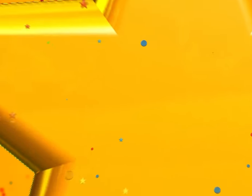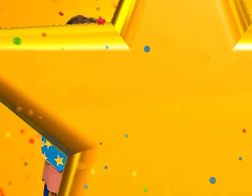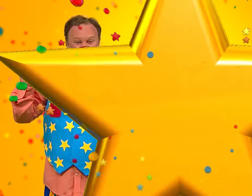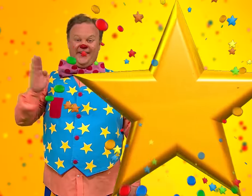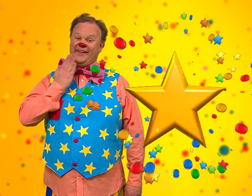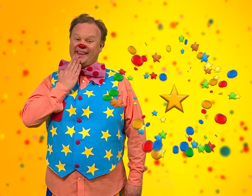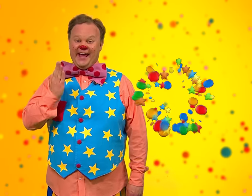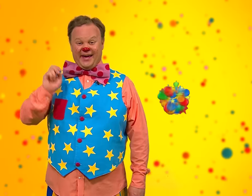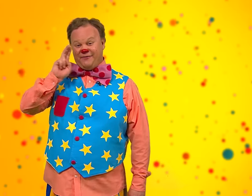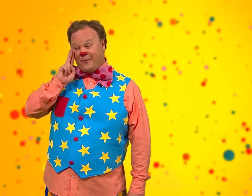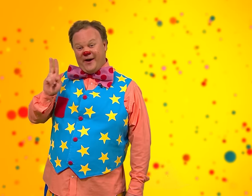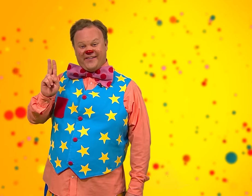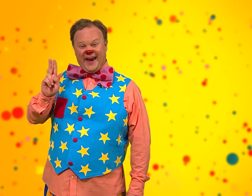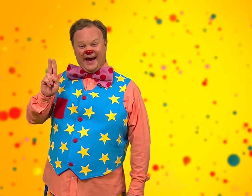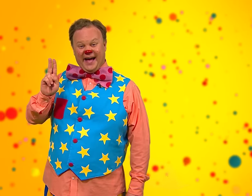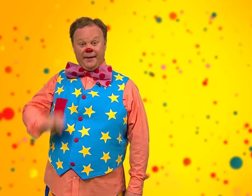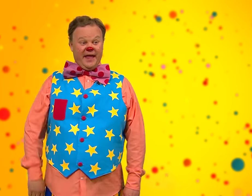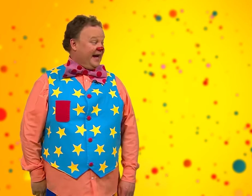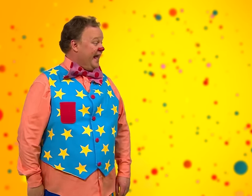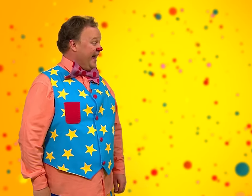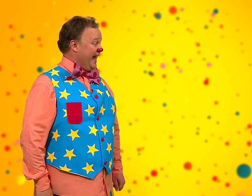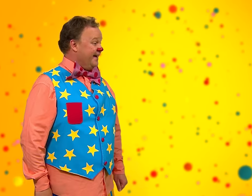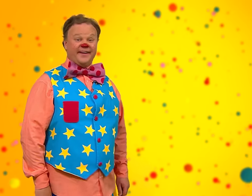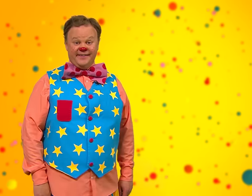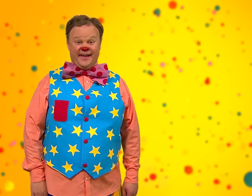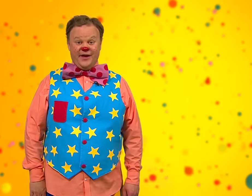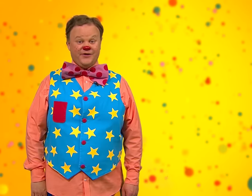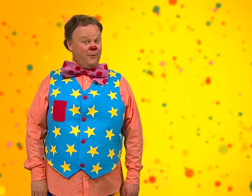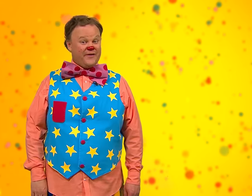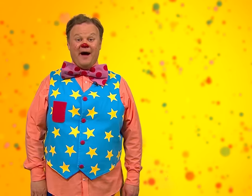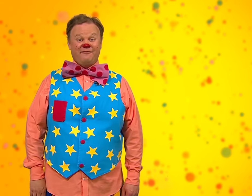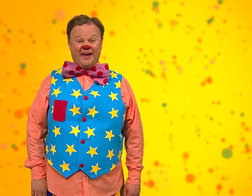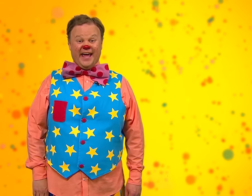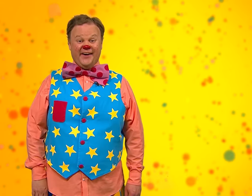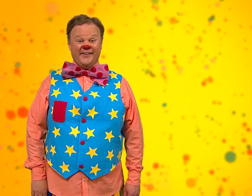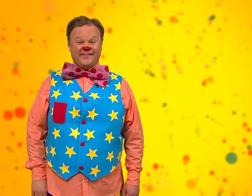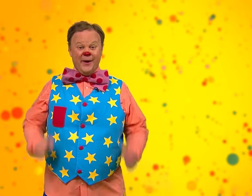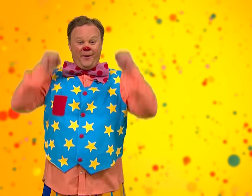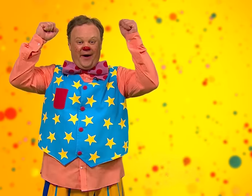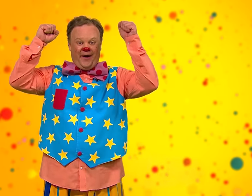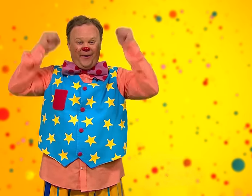Hello! Thank you for watching! Click here to continue to watch my videos. Woohoo!